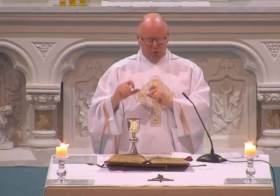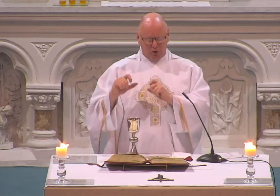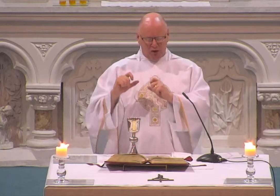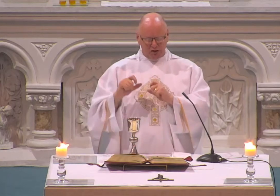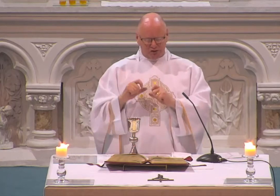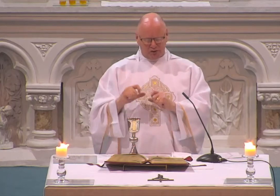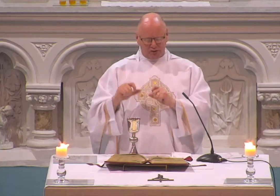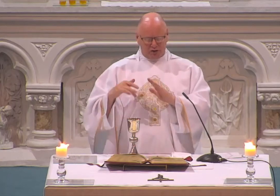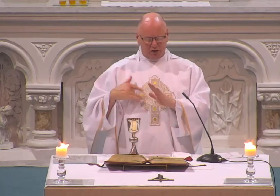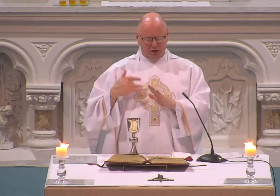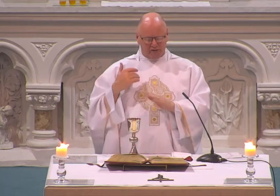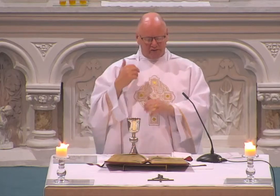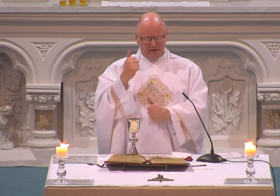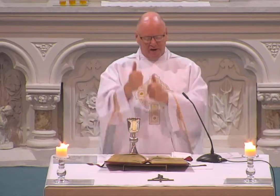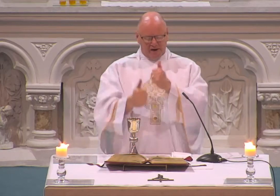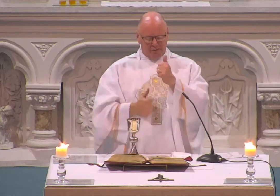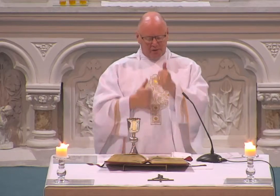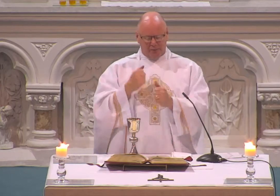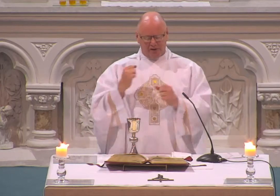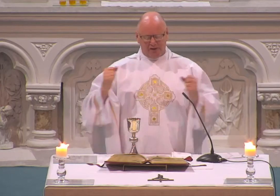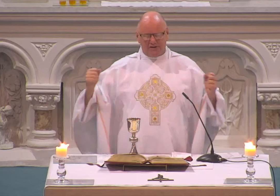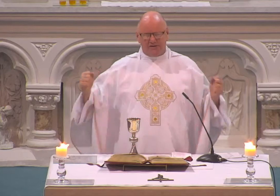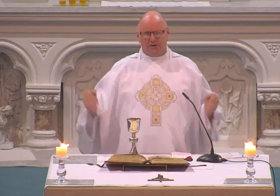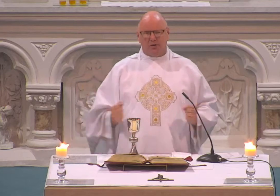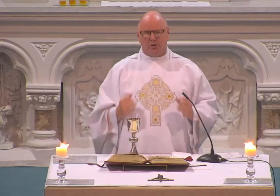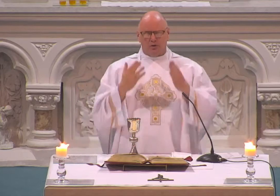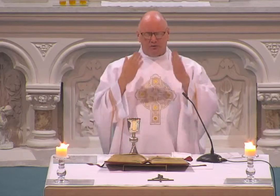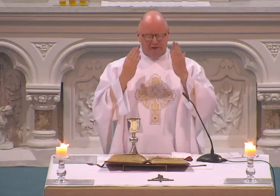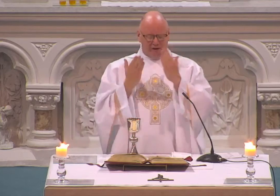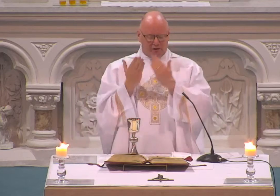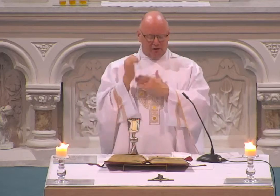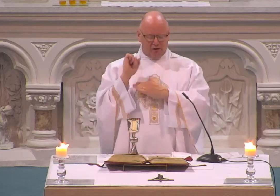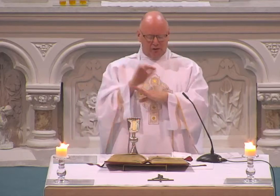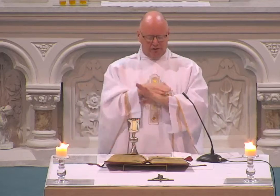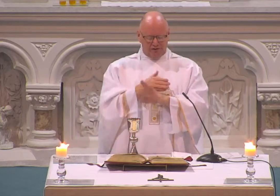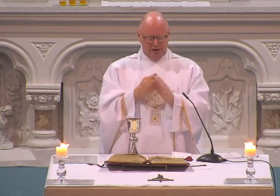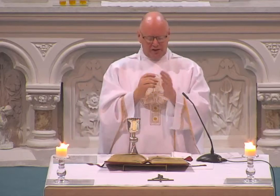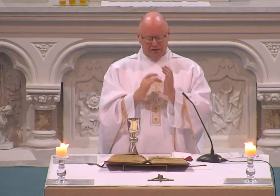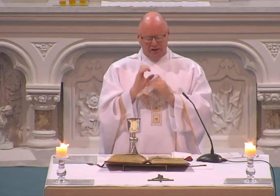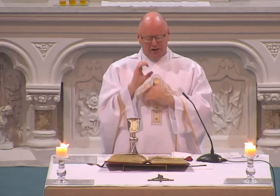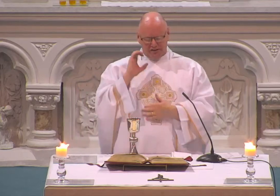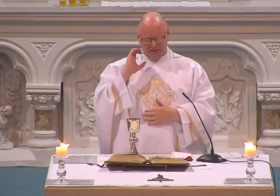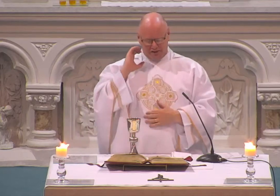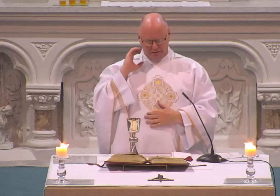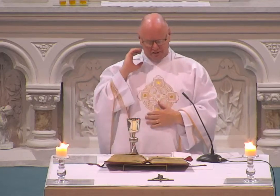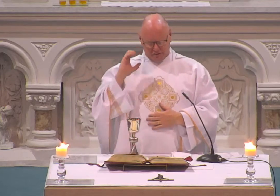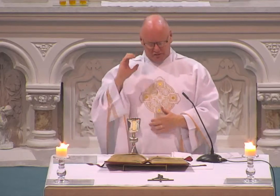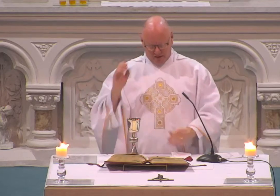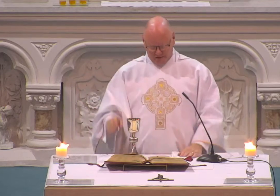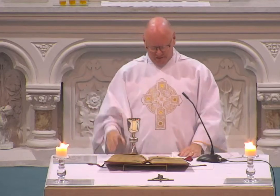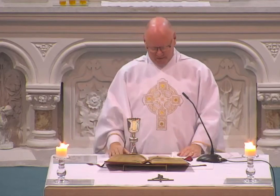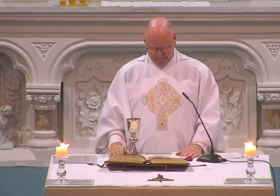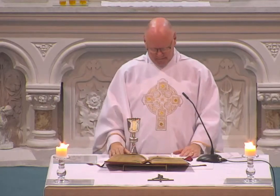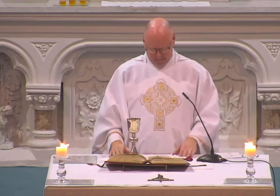that we may merit to be coerced to eternal life, and may praise and glorify you through your Son, Jesus Christ.